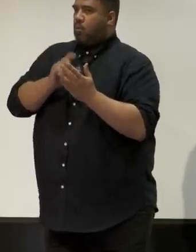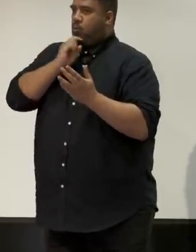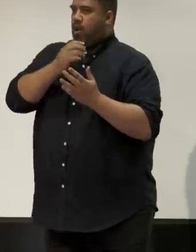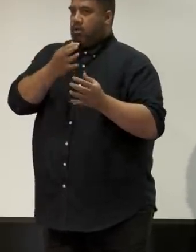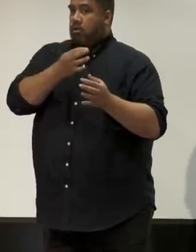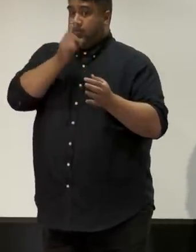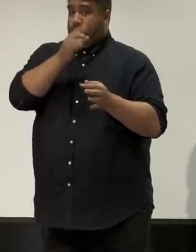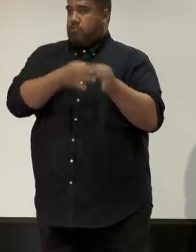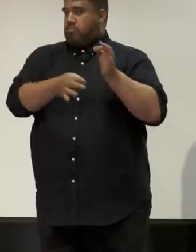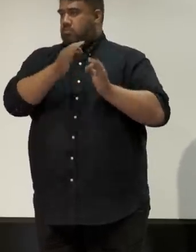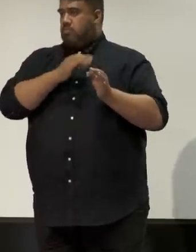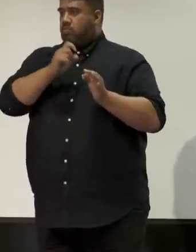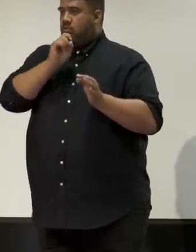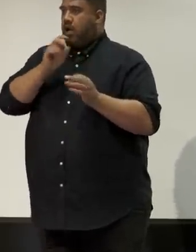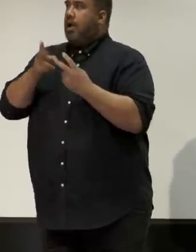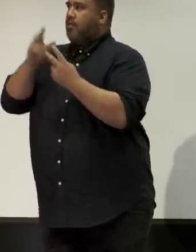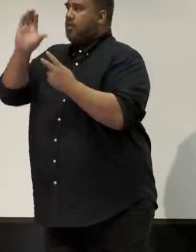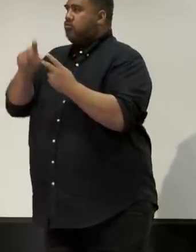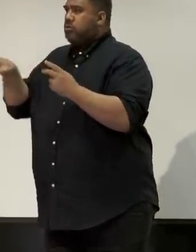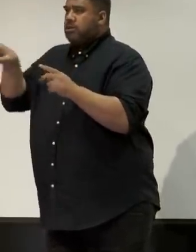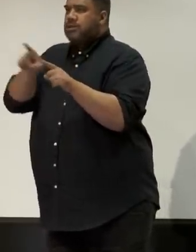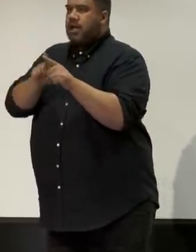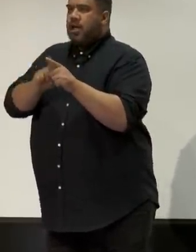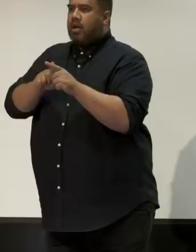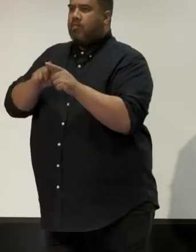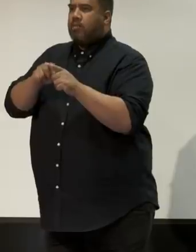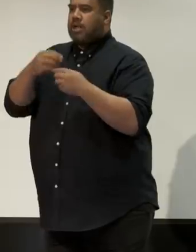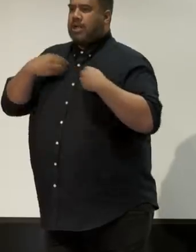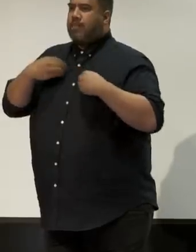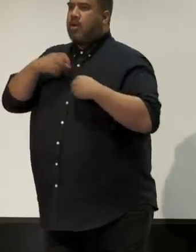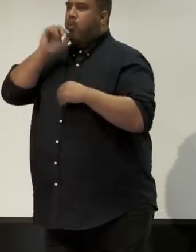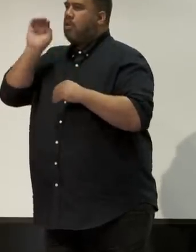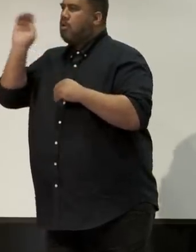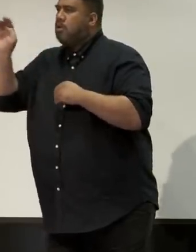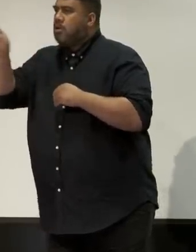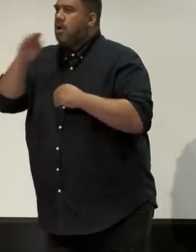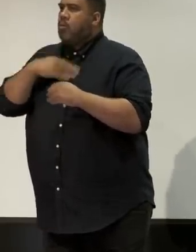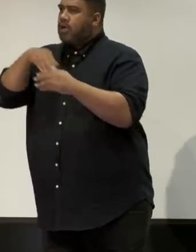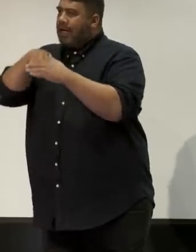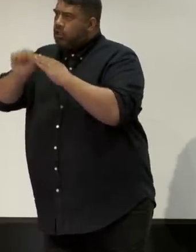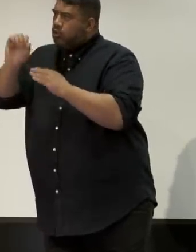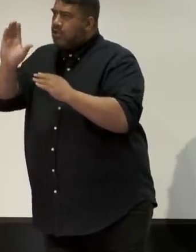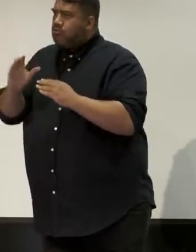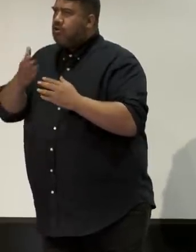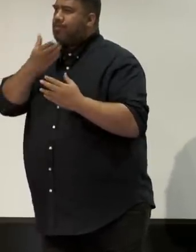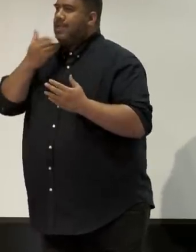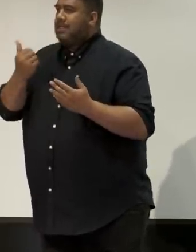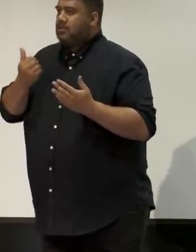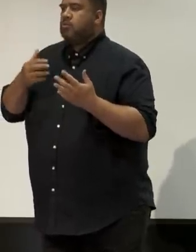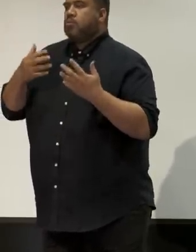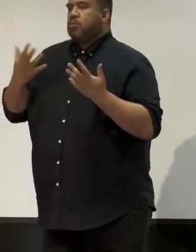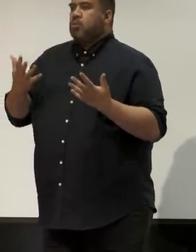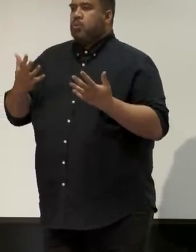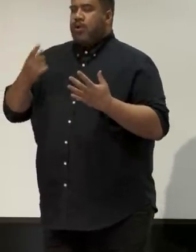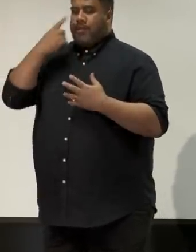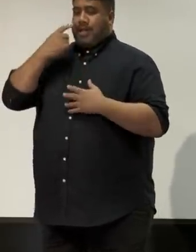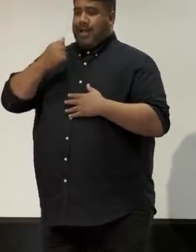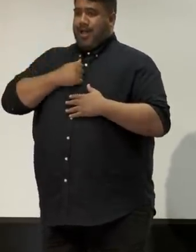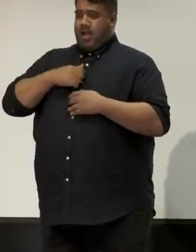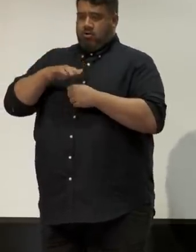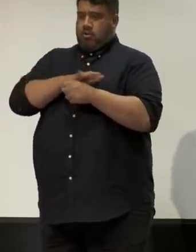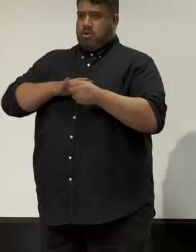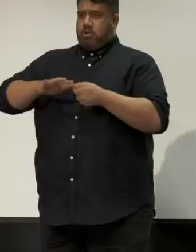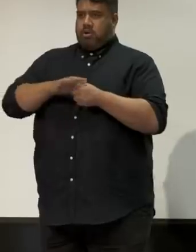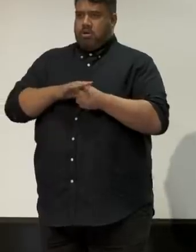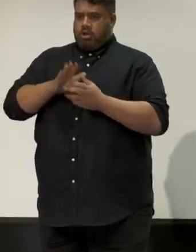the issue of how do you prioritise and determine who is able to come in when you've got a restricted environment of how many you can successfully